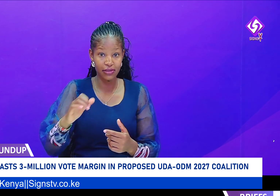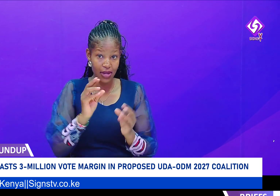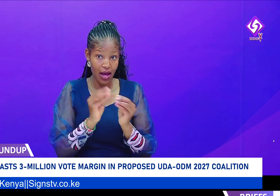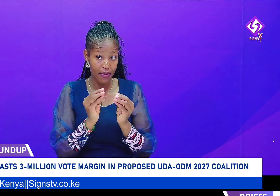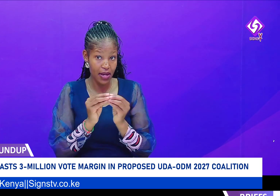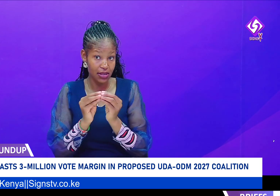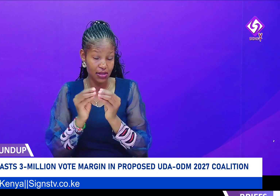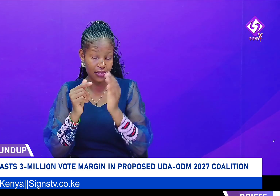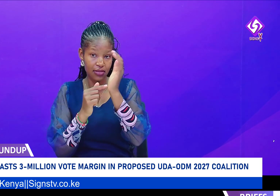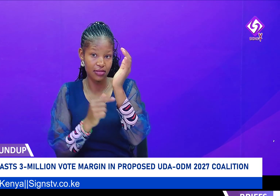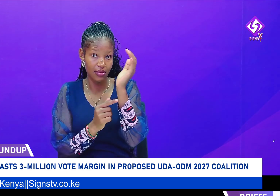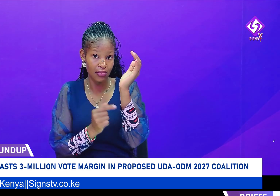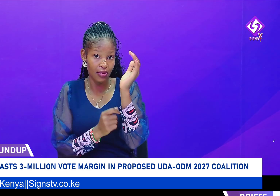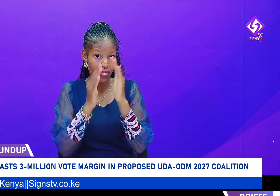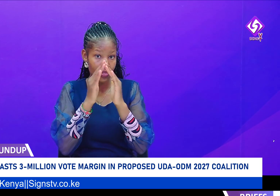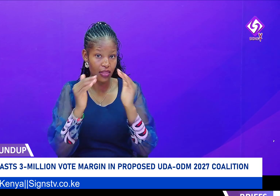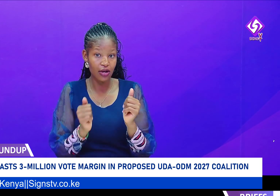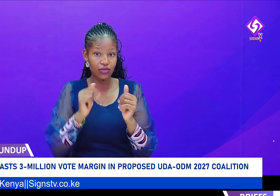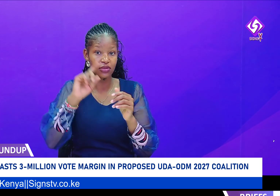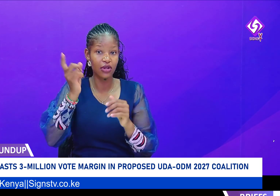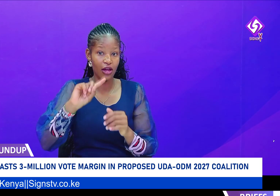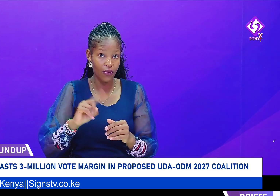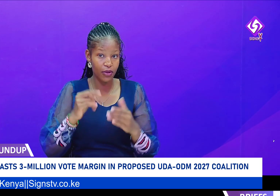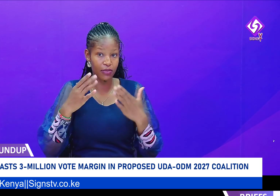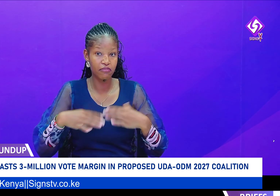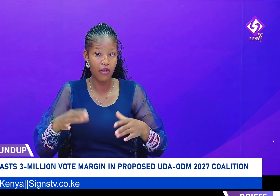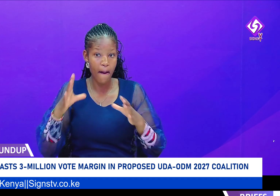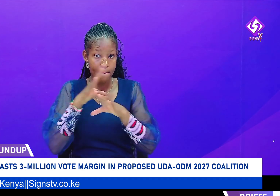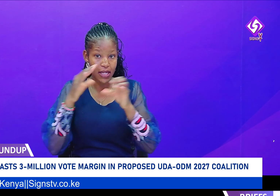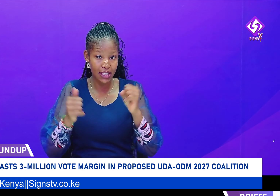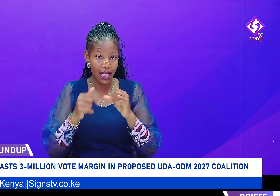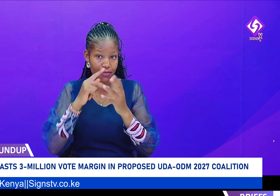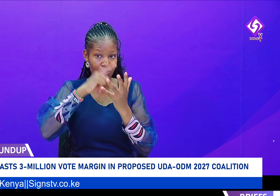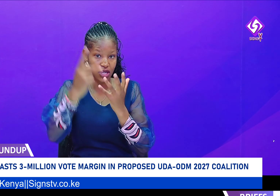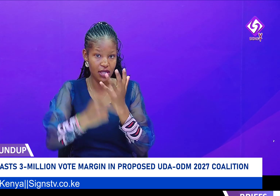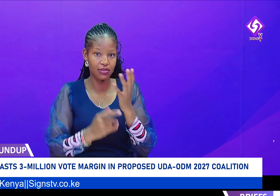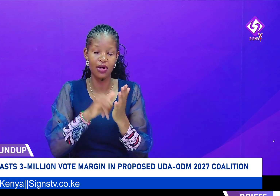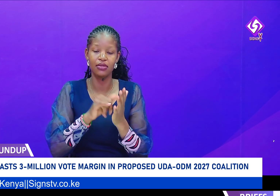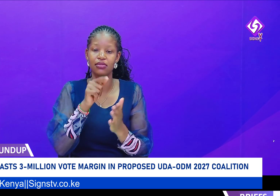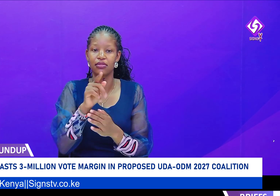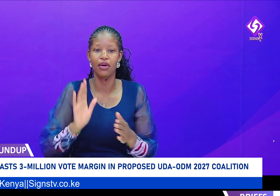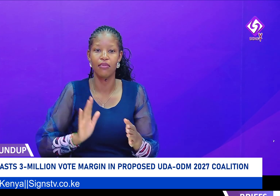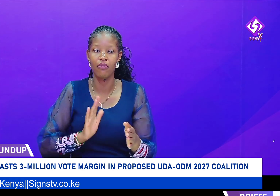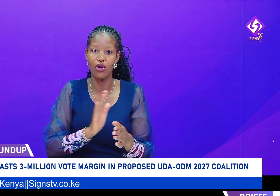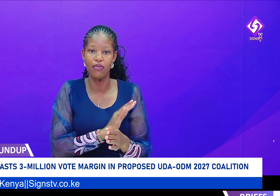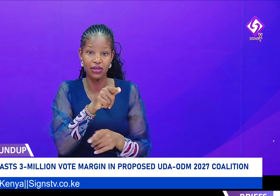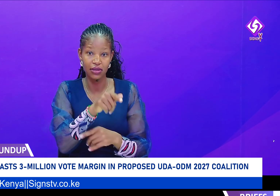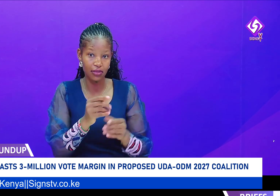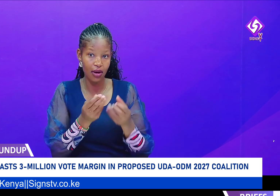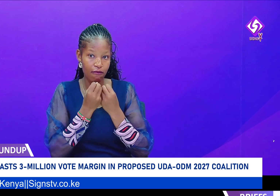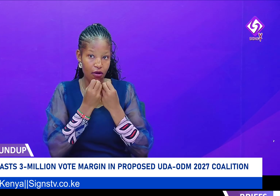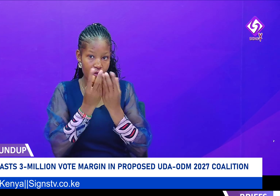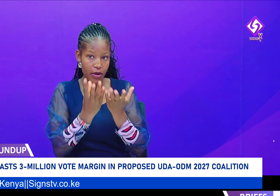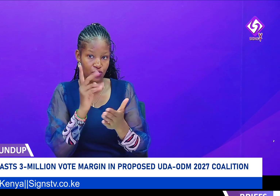Speaking at the UDA National Governing Council NGC meeting at State House,